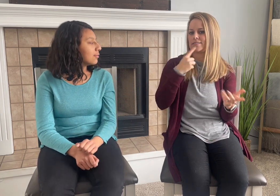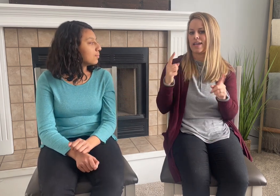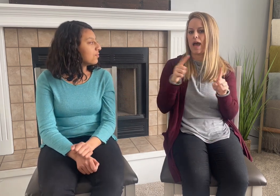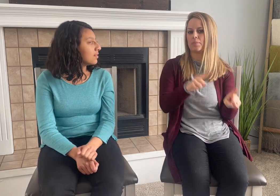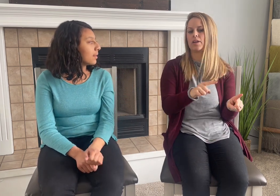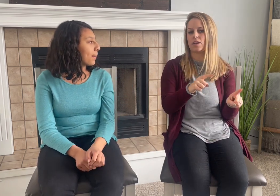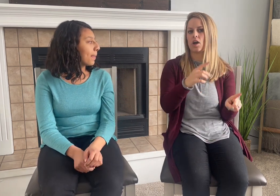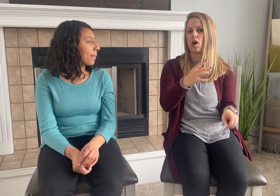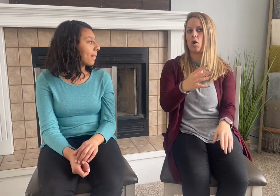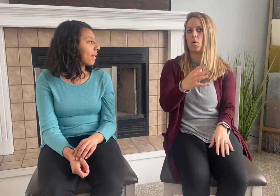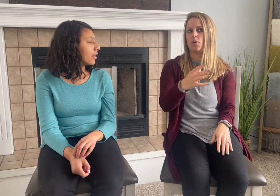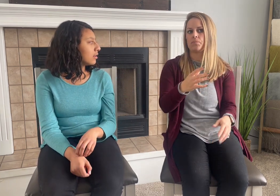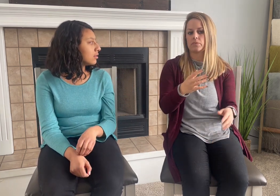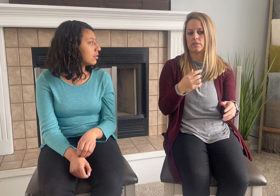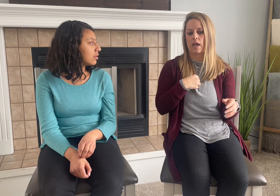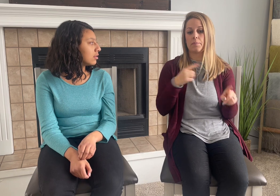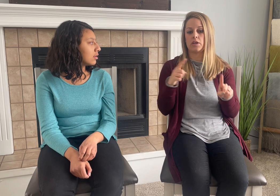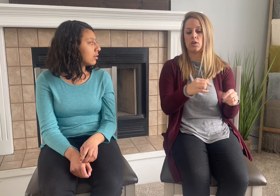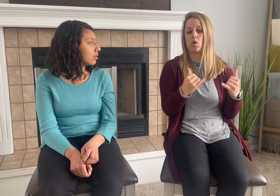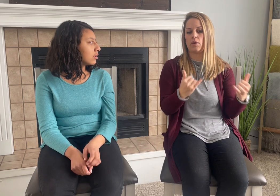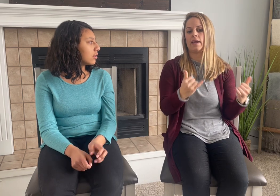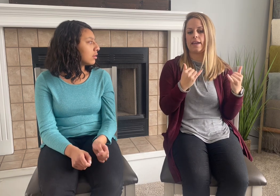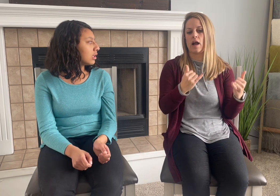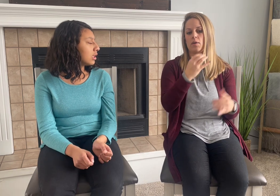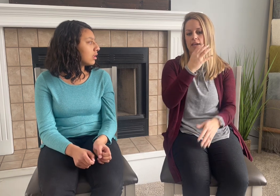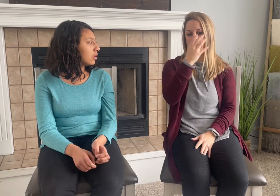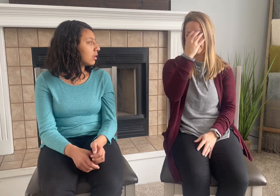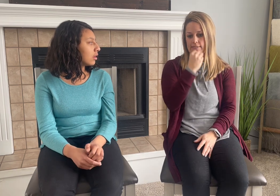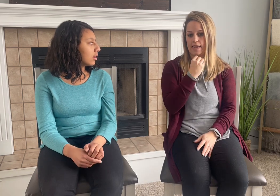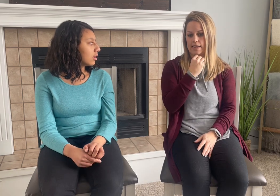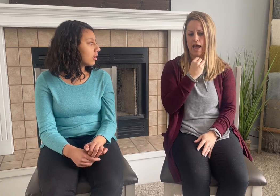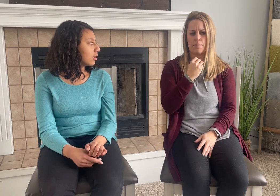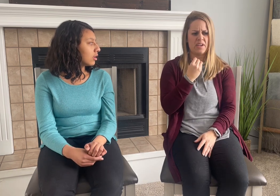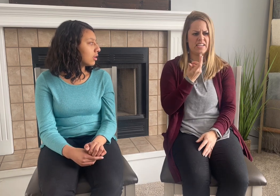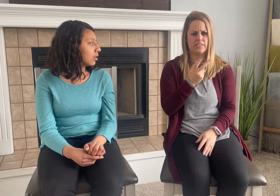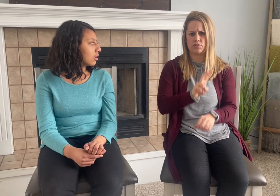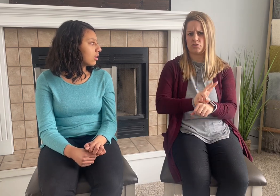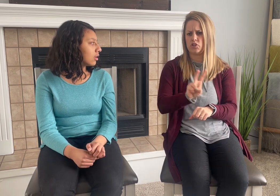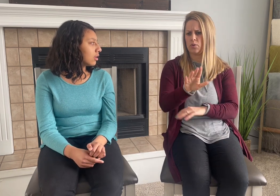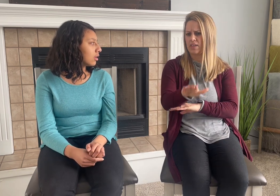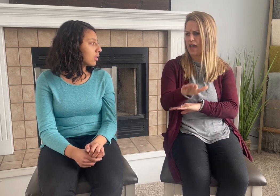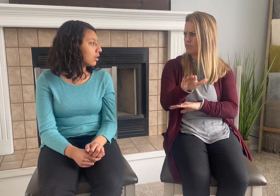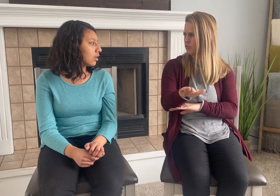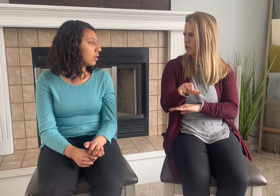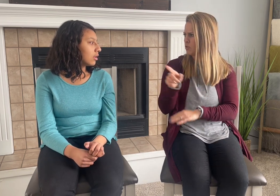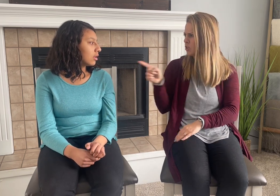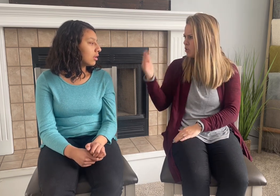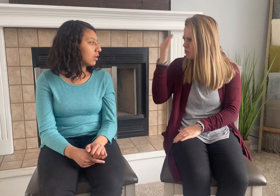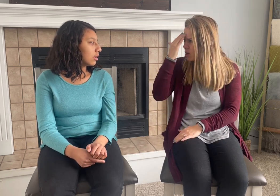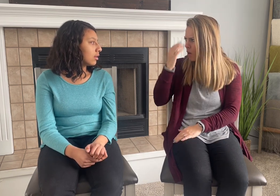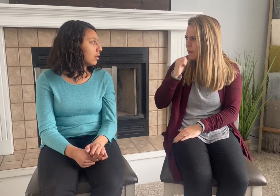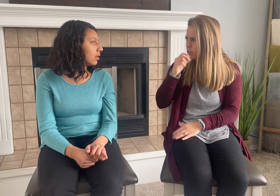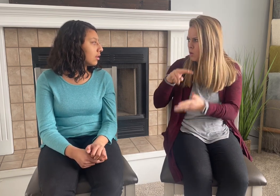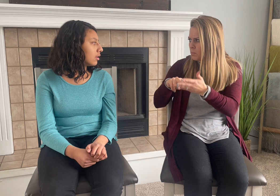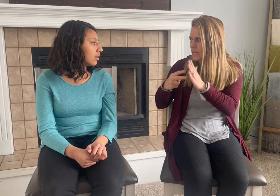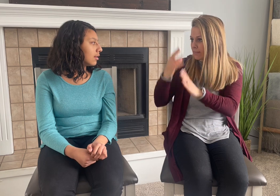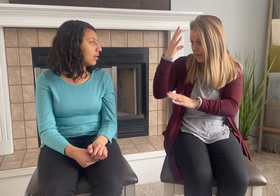say, I'm going to go, I'm going to go right now and take a nap and it's two in the afternoon. You know, I don't mean like